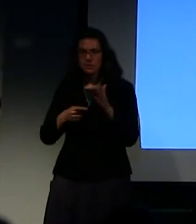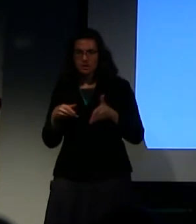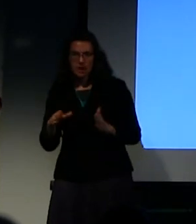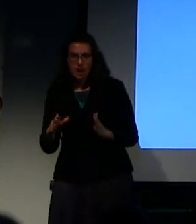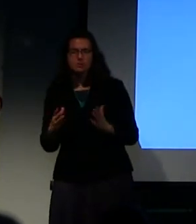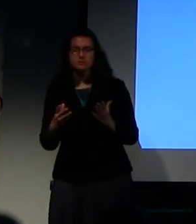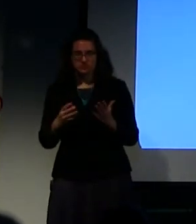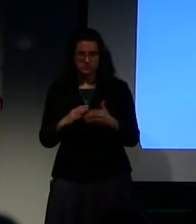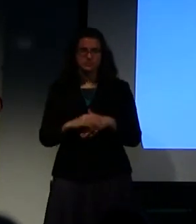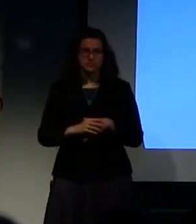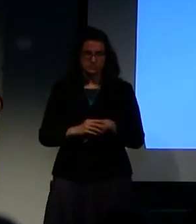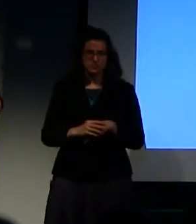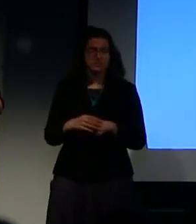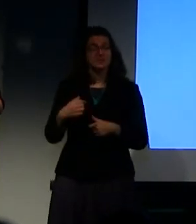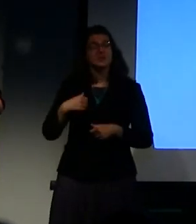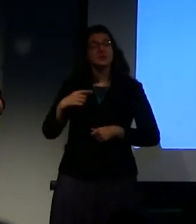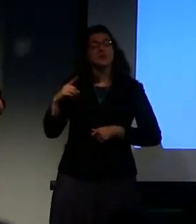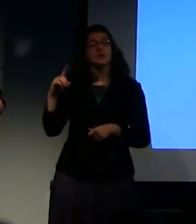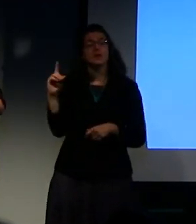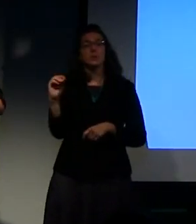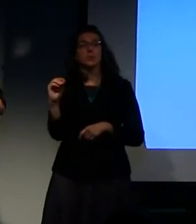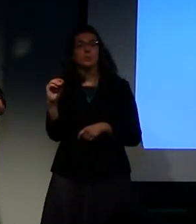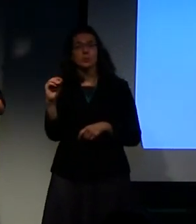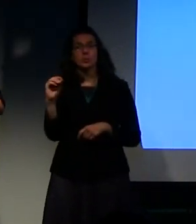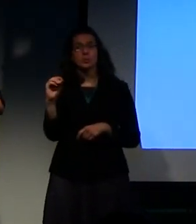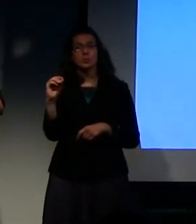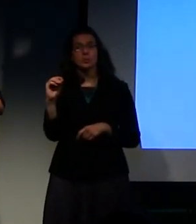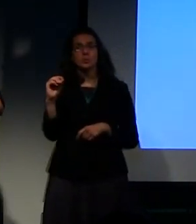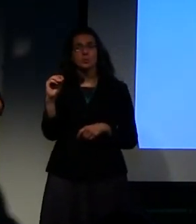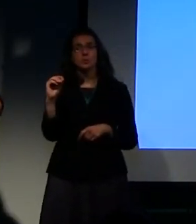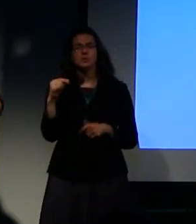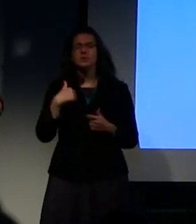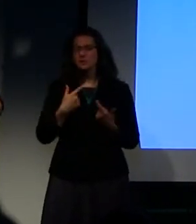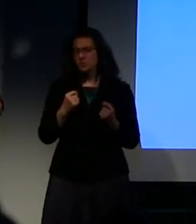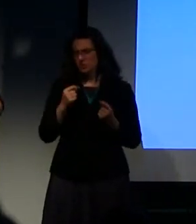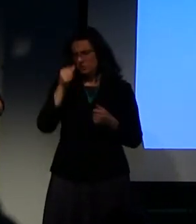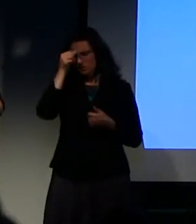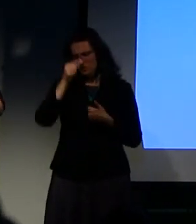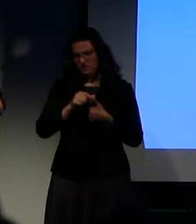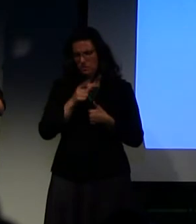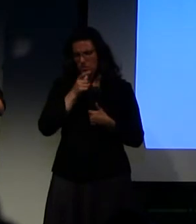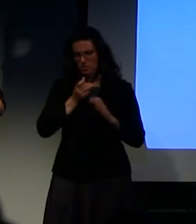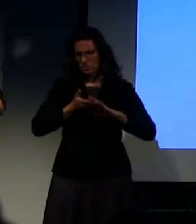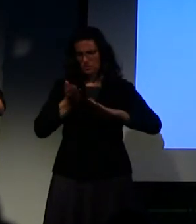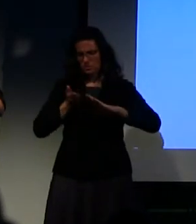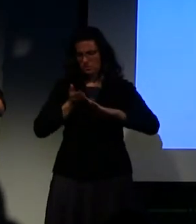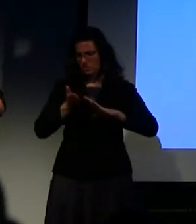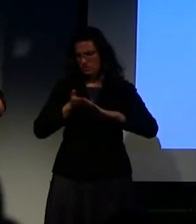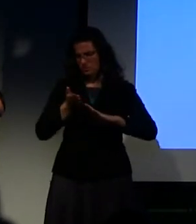do think, I'm trying to remember who runs the program, but it's